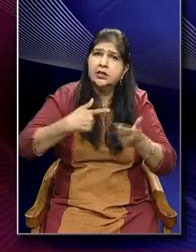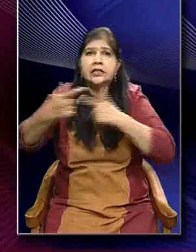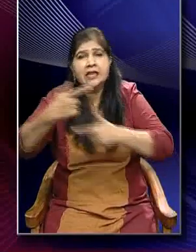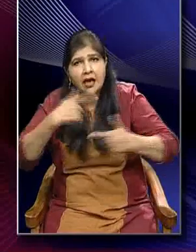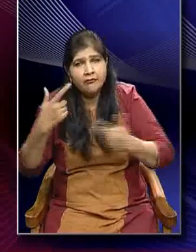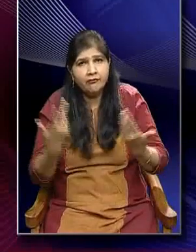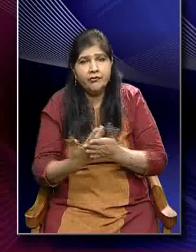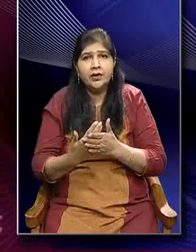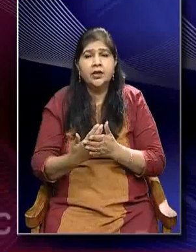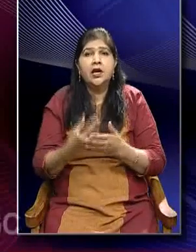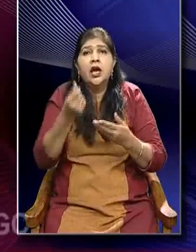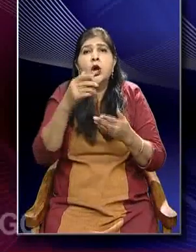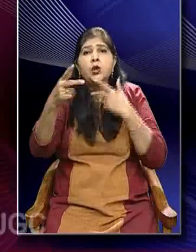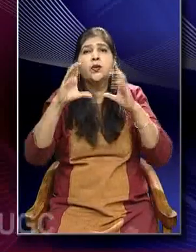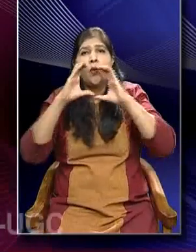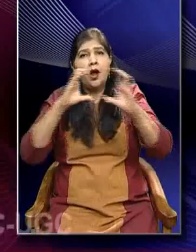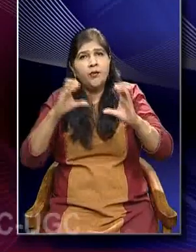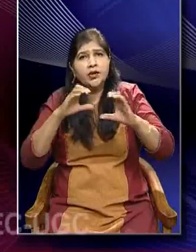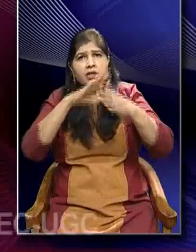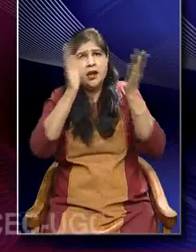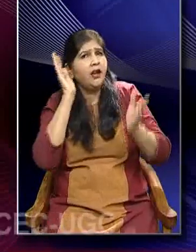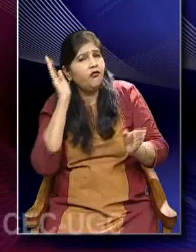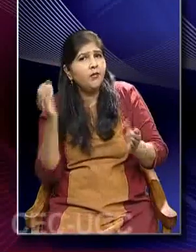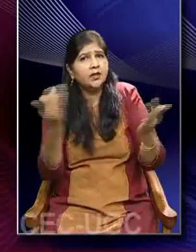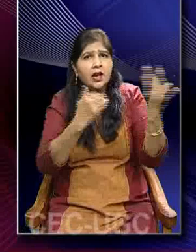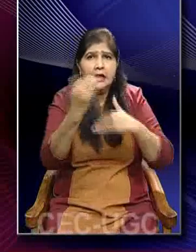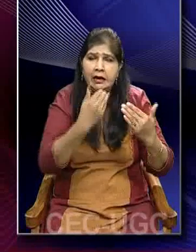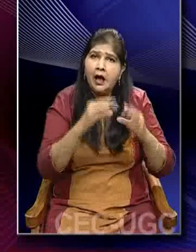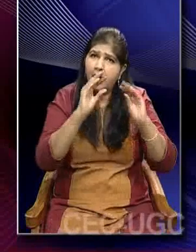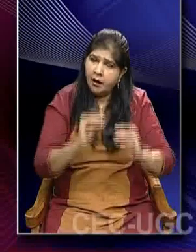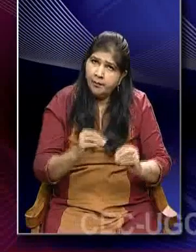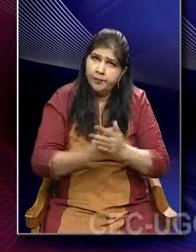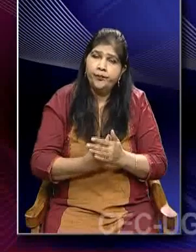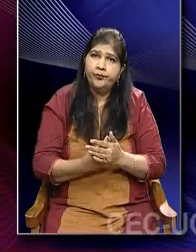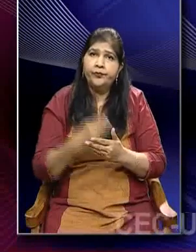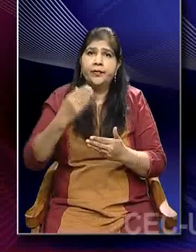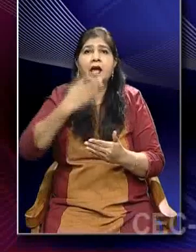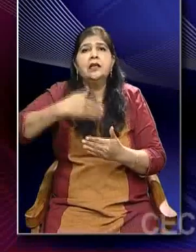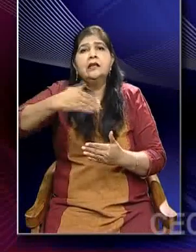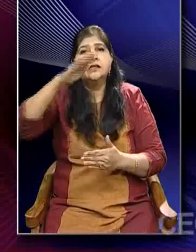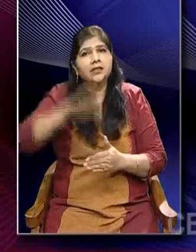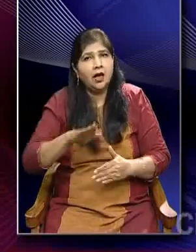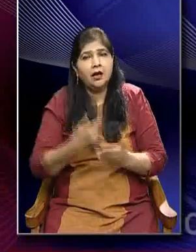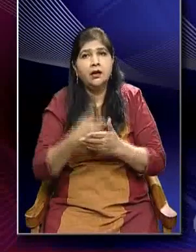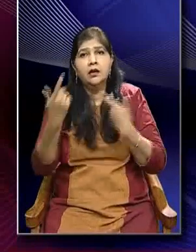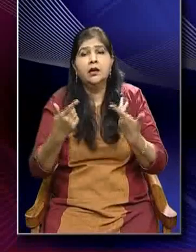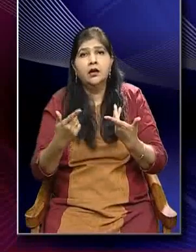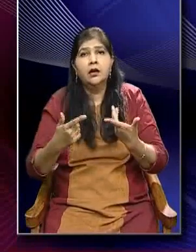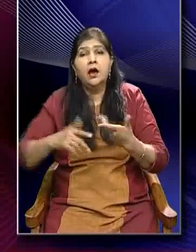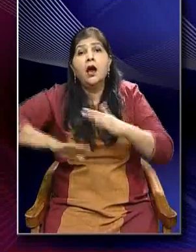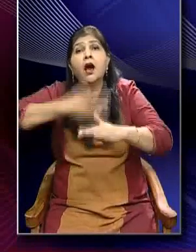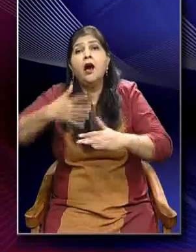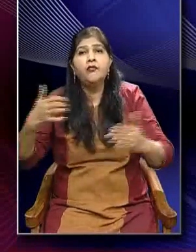travel, cost of communicating information have fallen in post-Cold